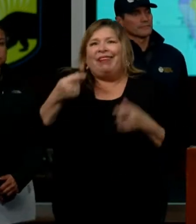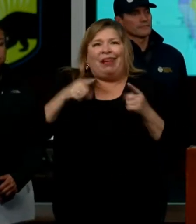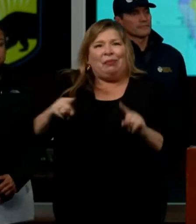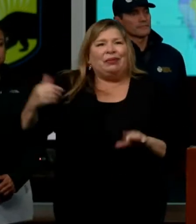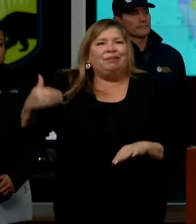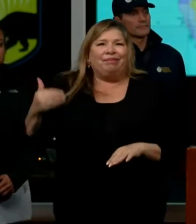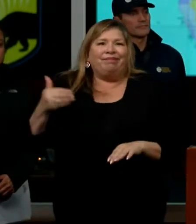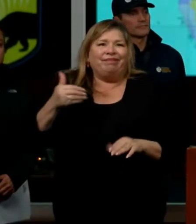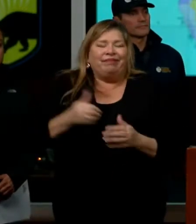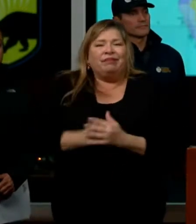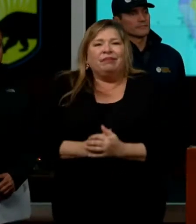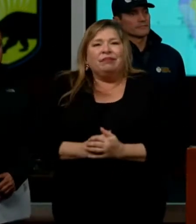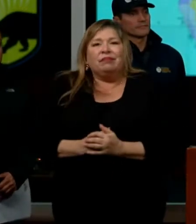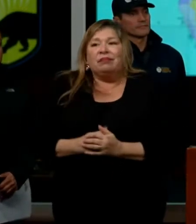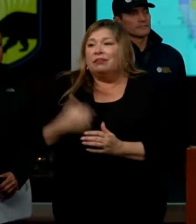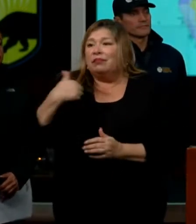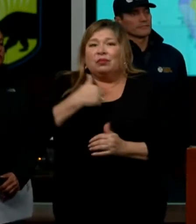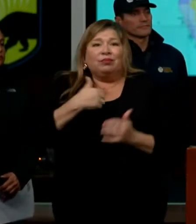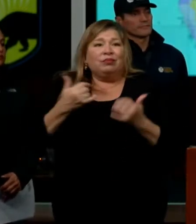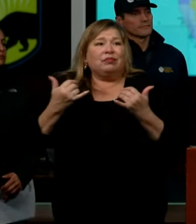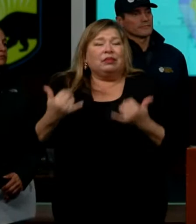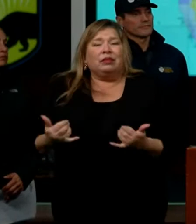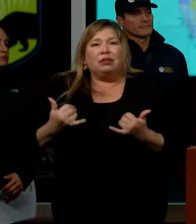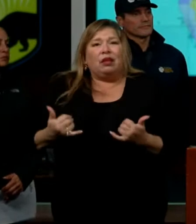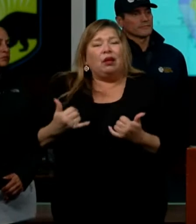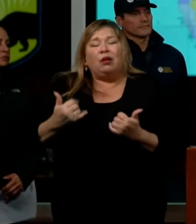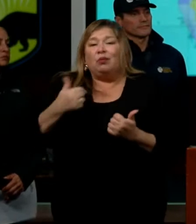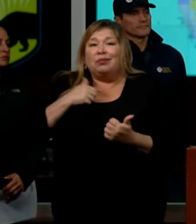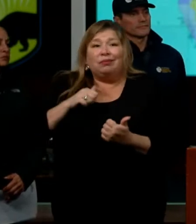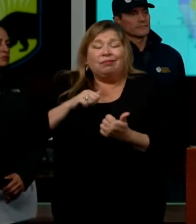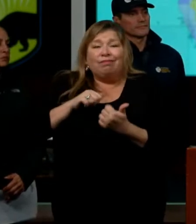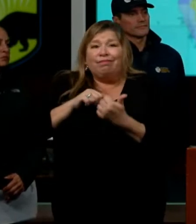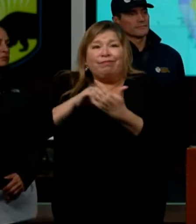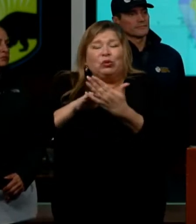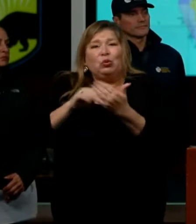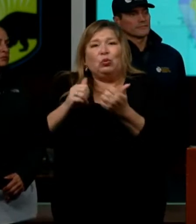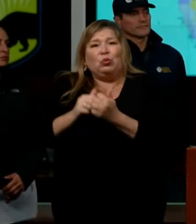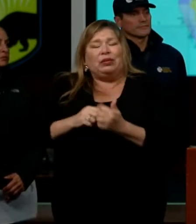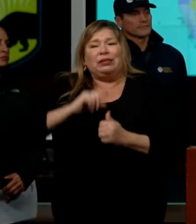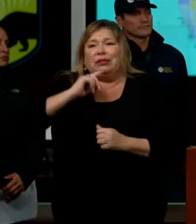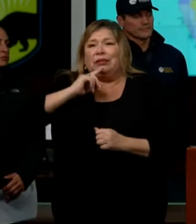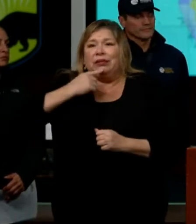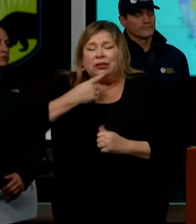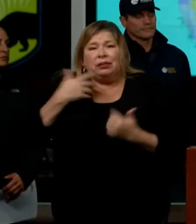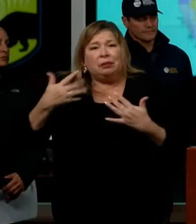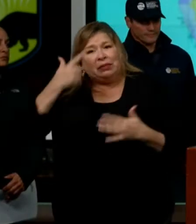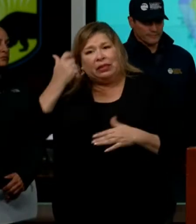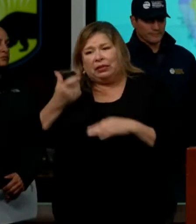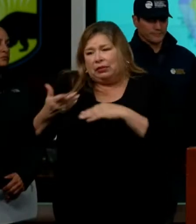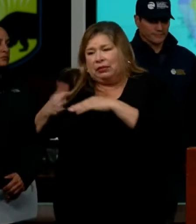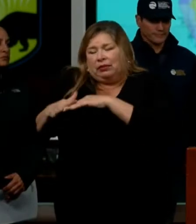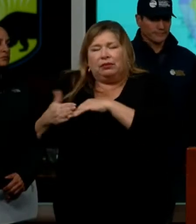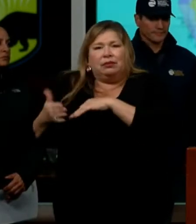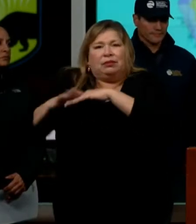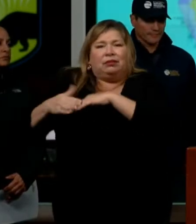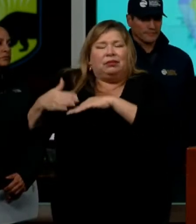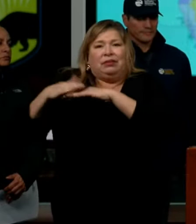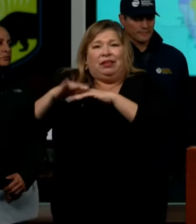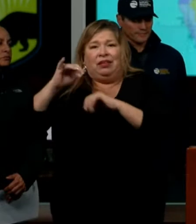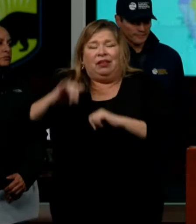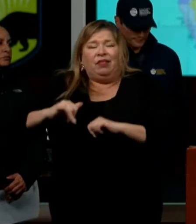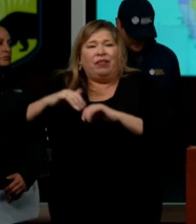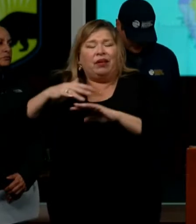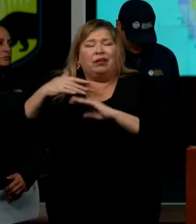said, we are dealing with an acuity, though, with these stacking of atmospheric rivers that do